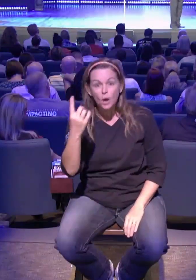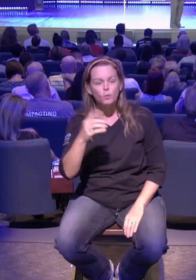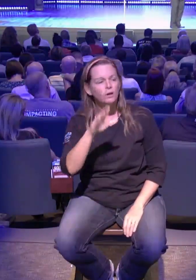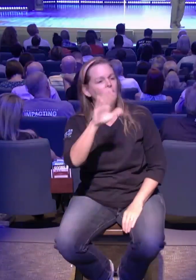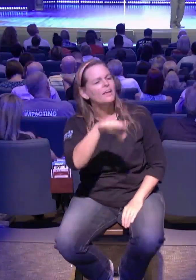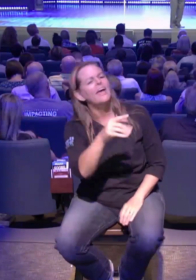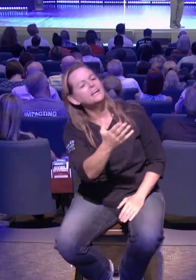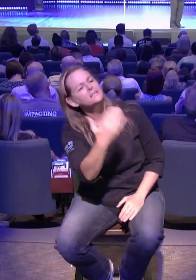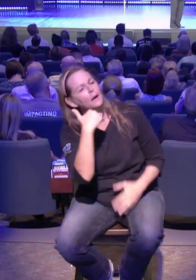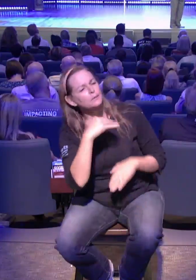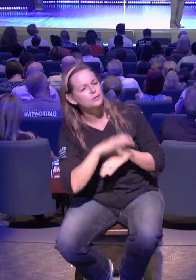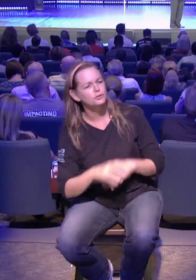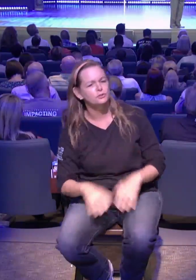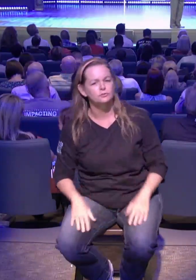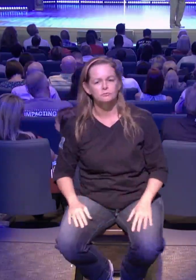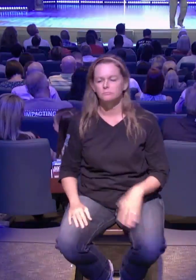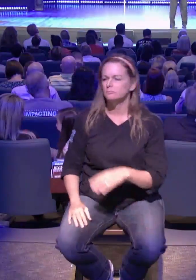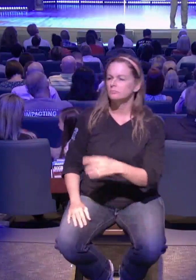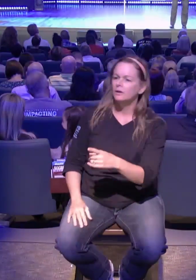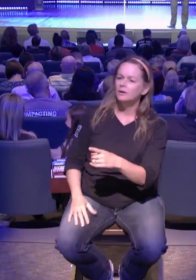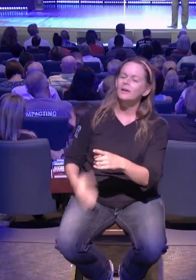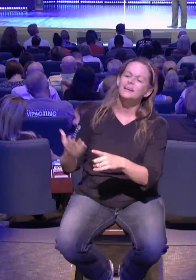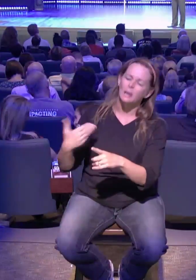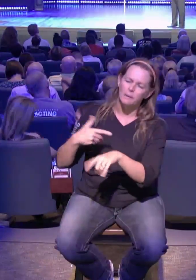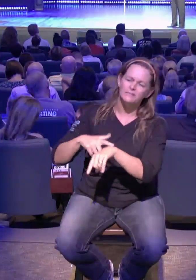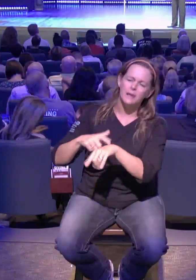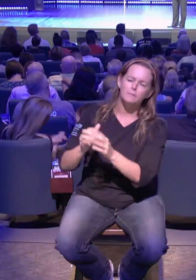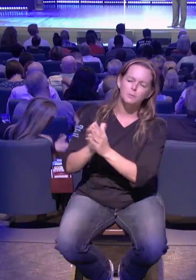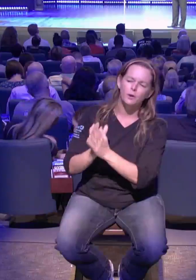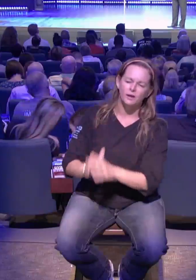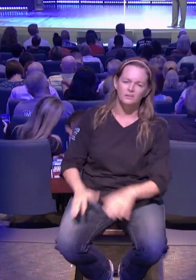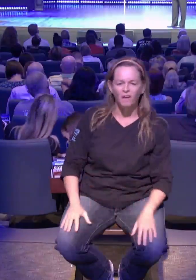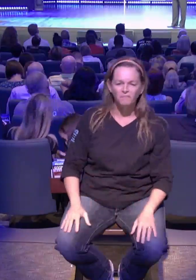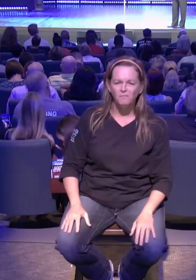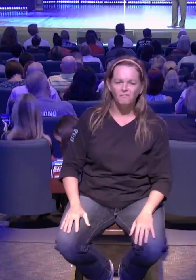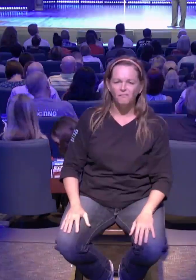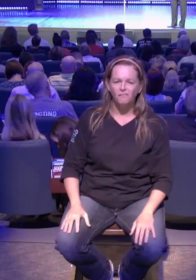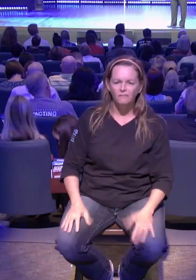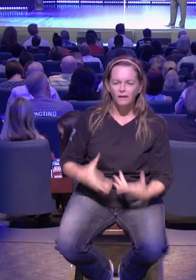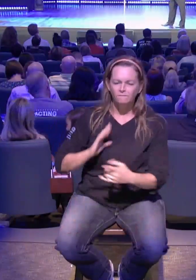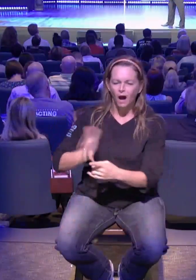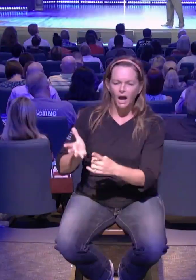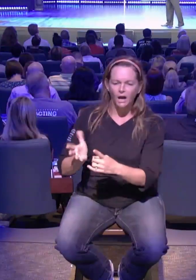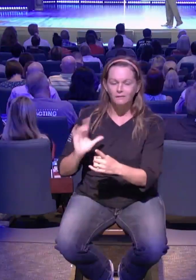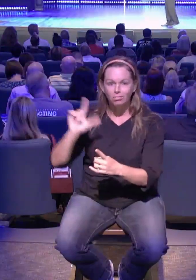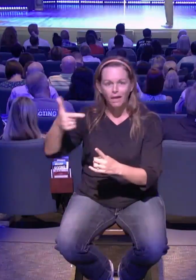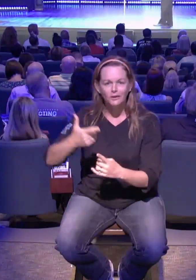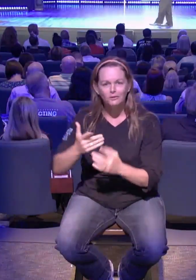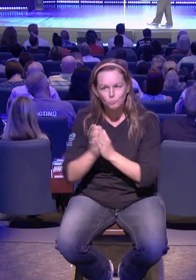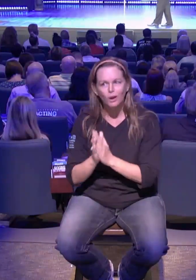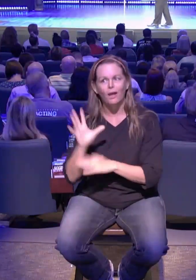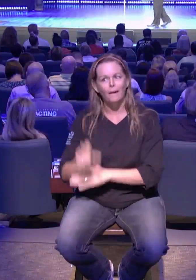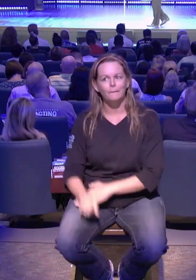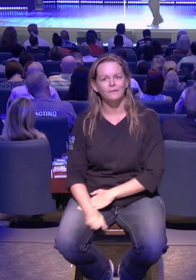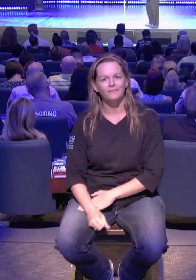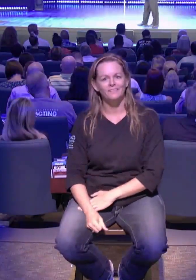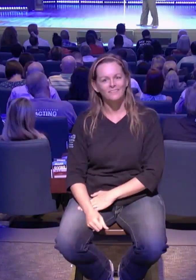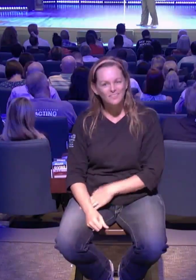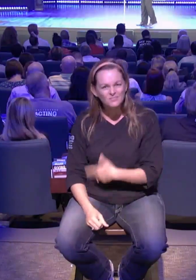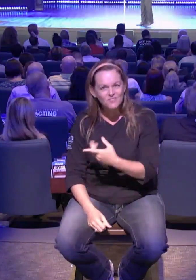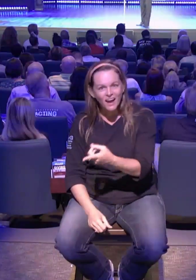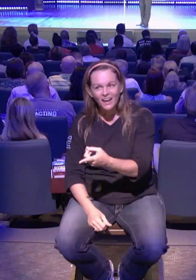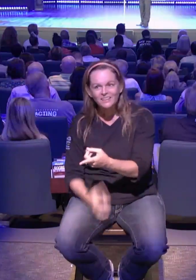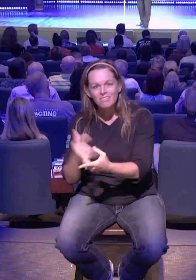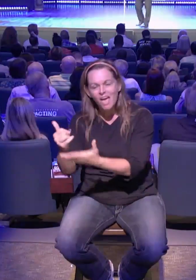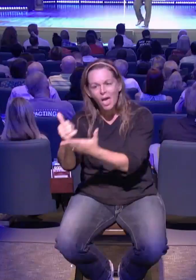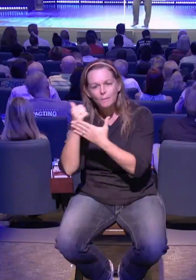setting the whole environment and tone for us to be in a place to receive what God had for us in our lives. Praise